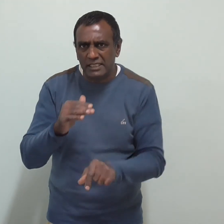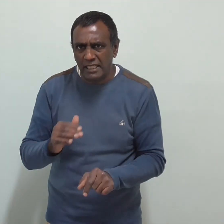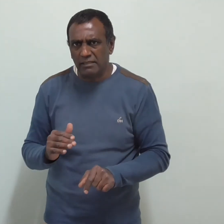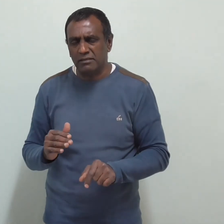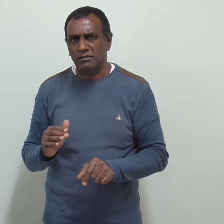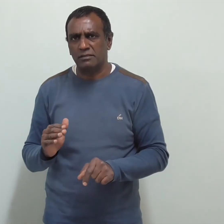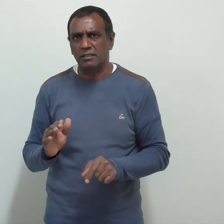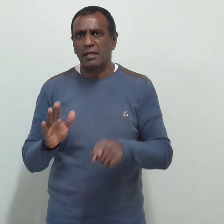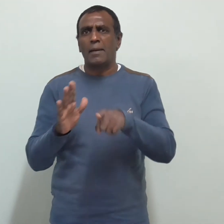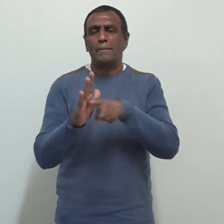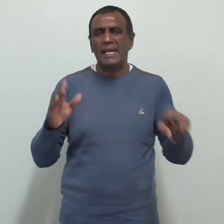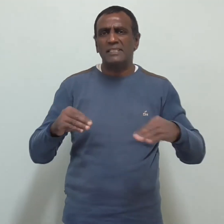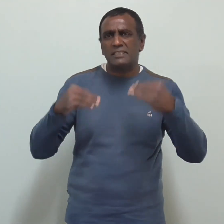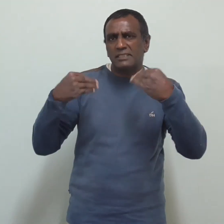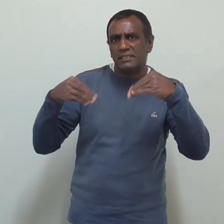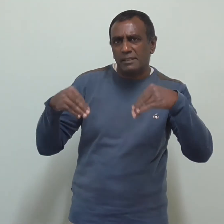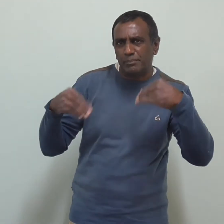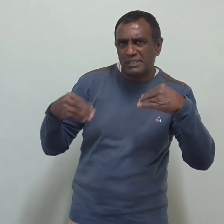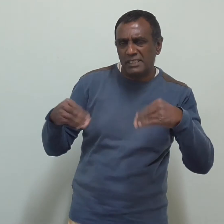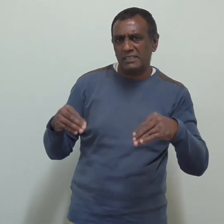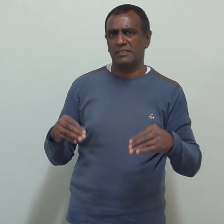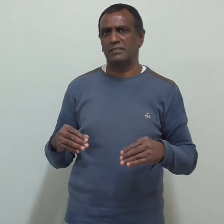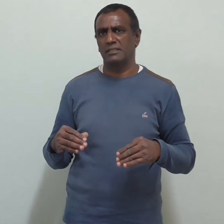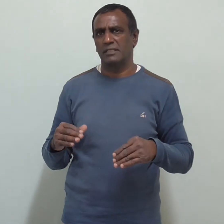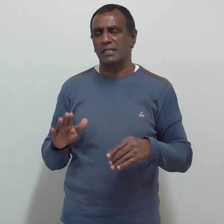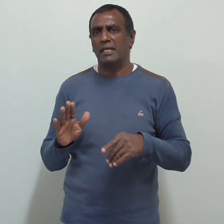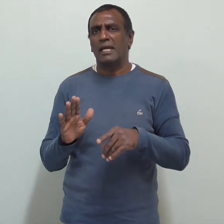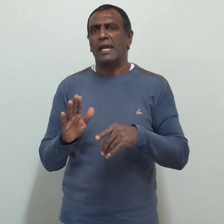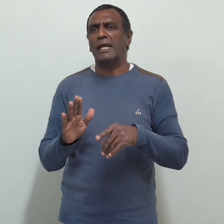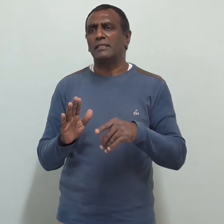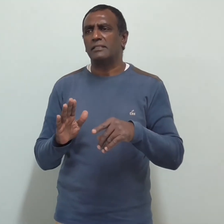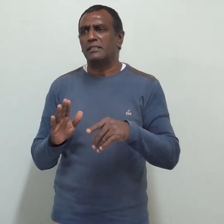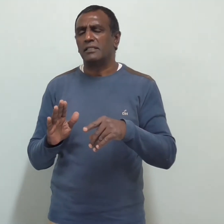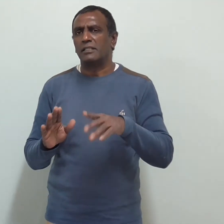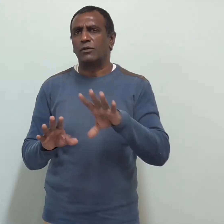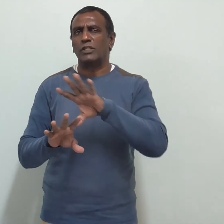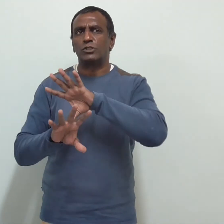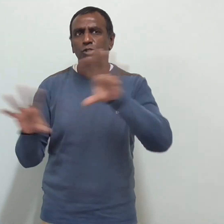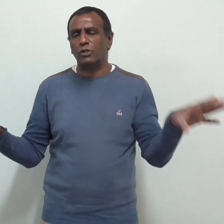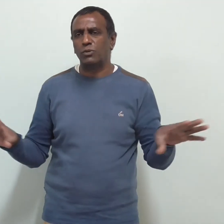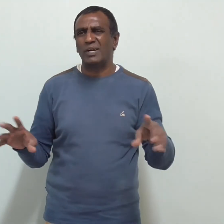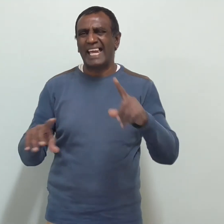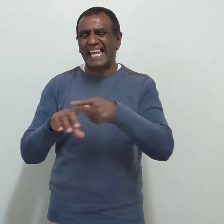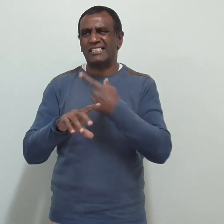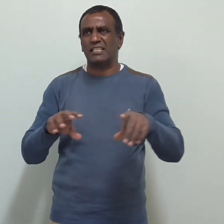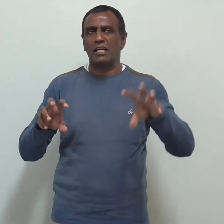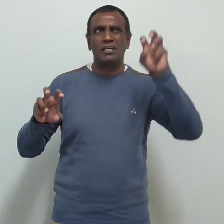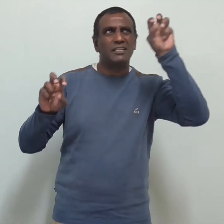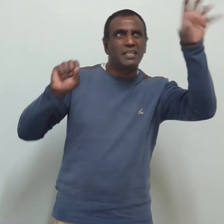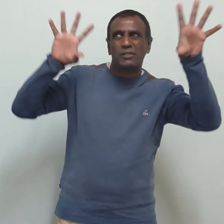detail, minus the busyness, and there was no extra